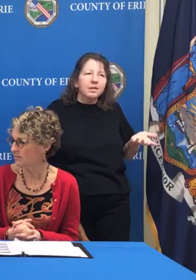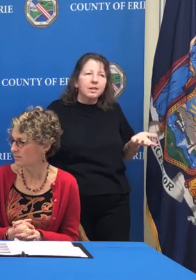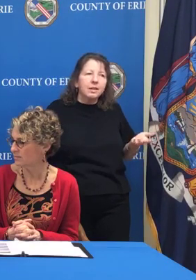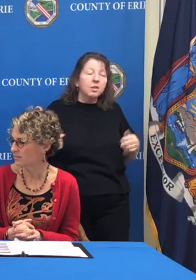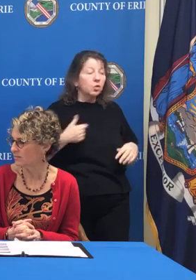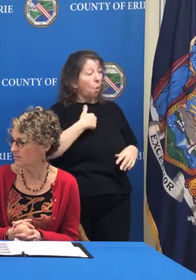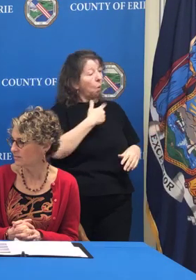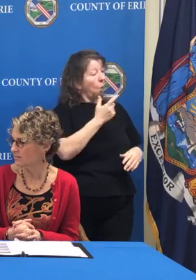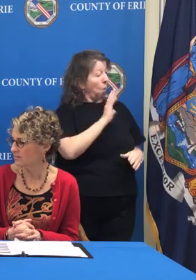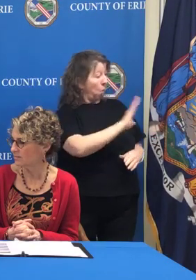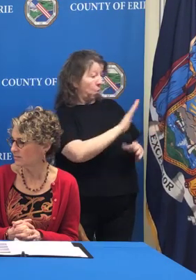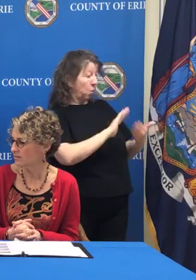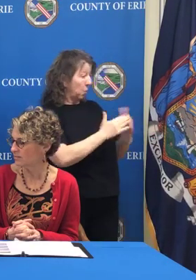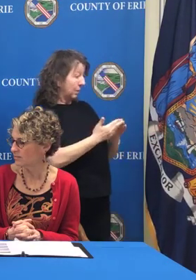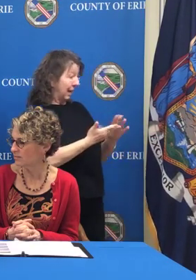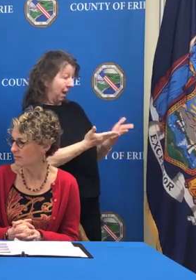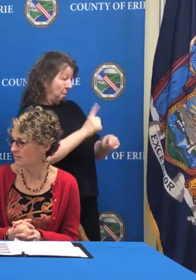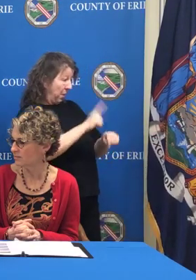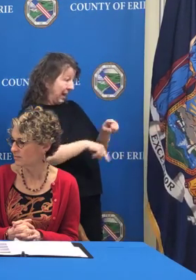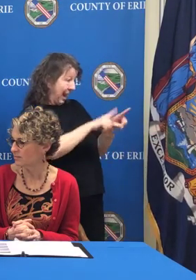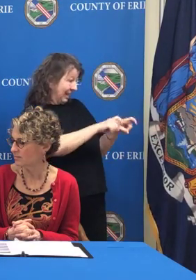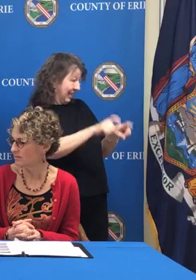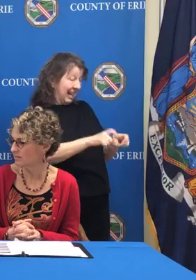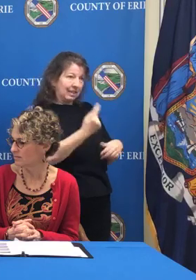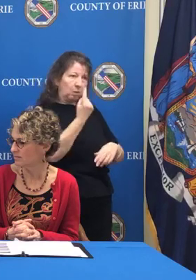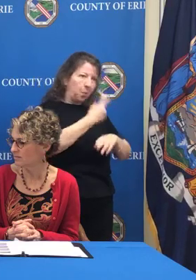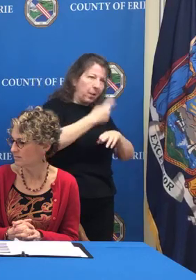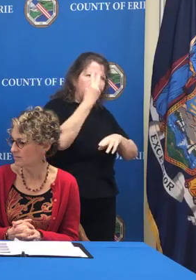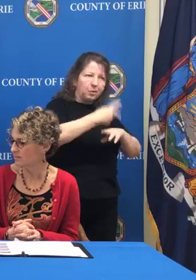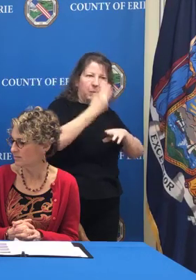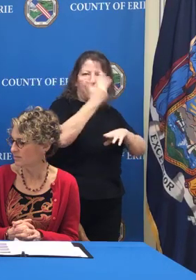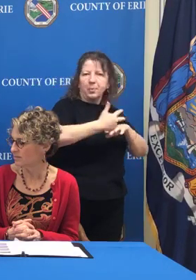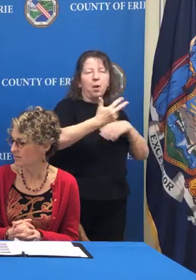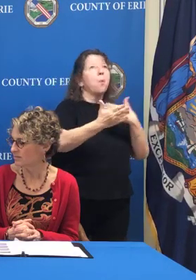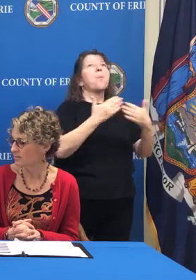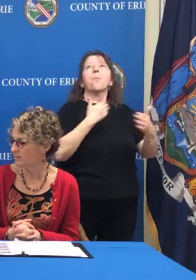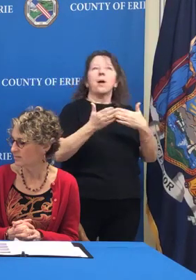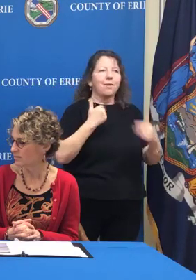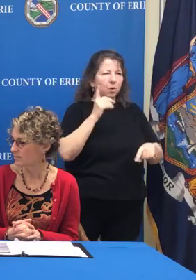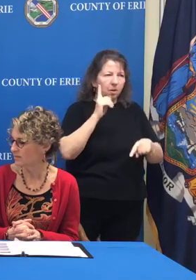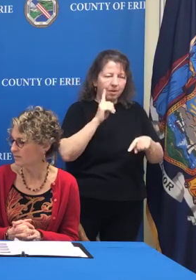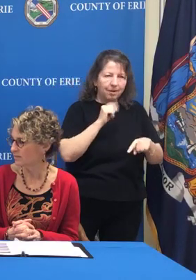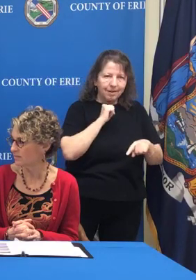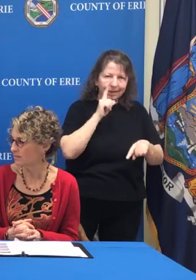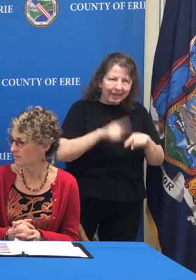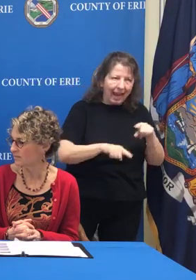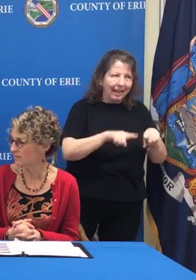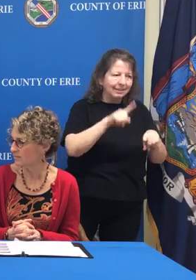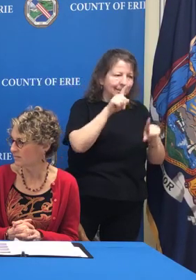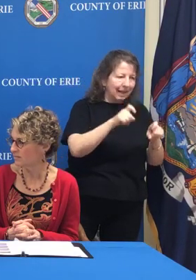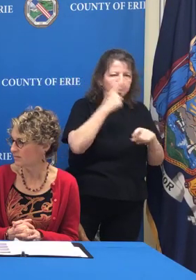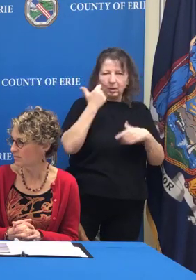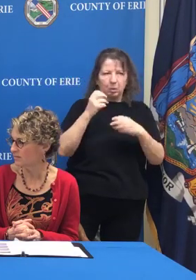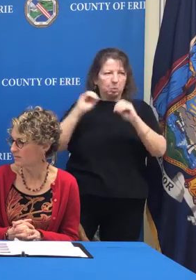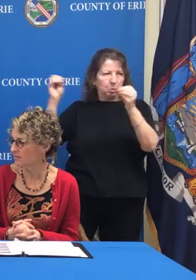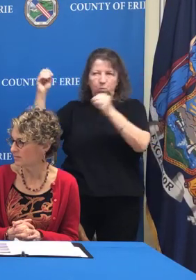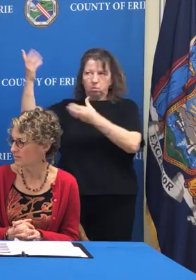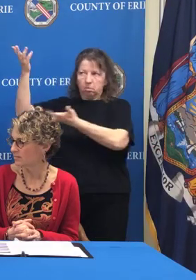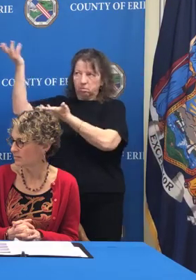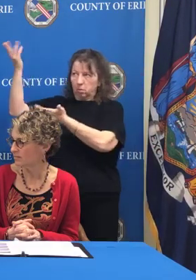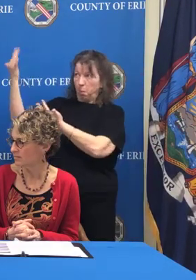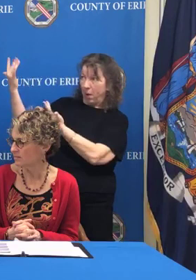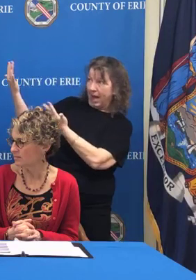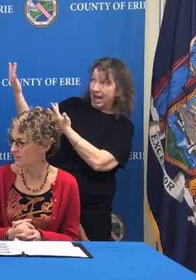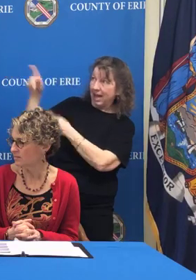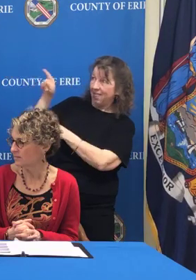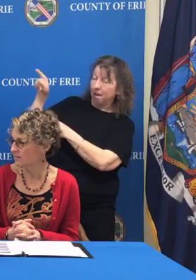we are unable to test for a day, 2, or moreover, till we get the actual equipment to do it, that doesn't